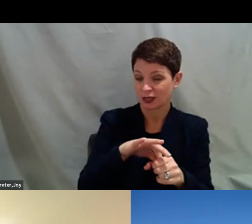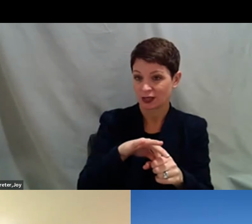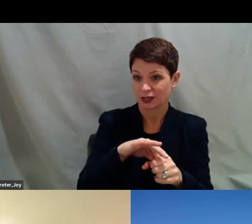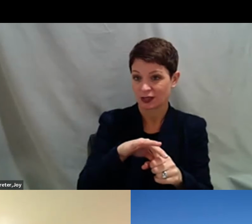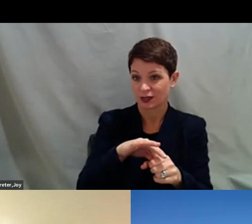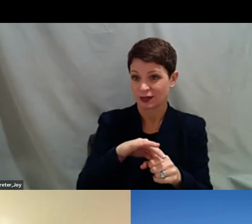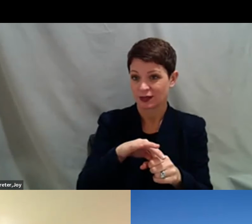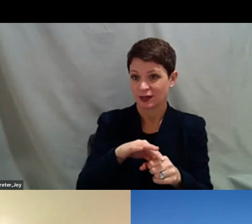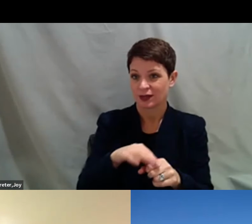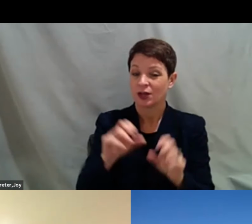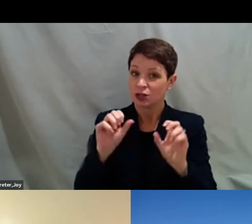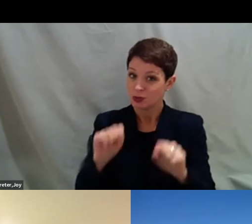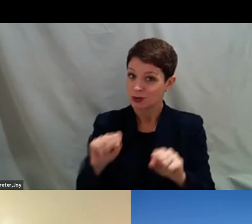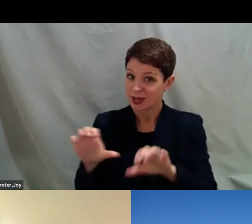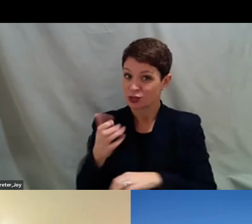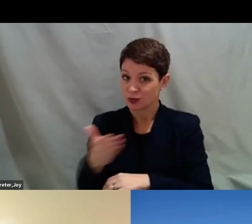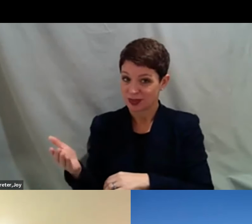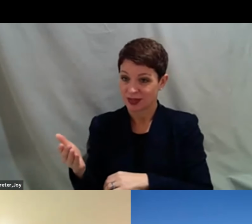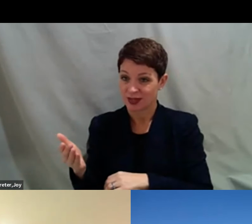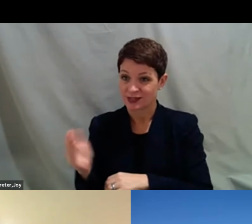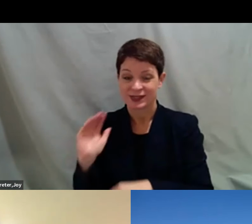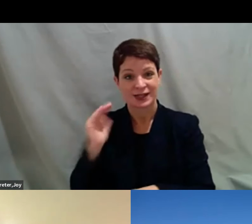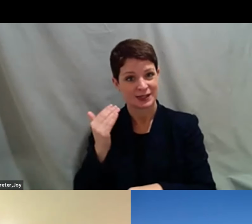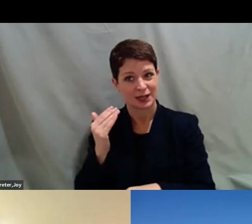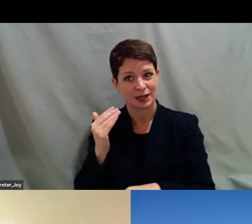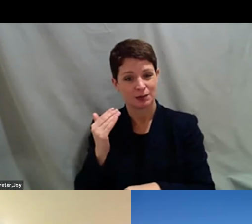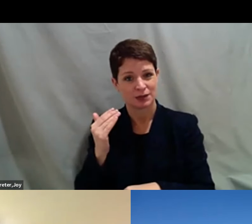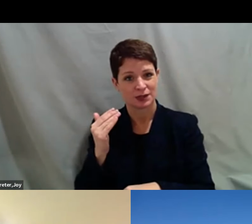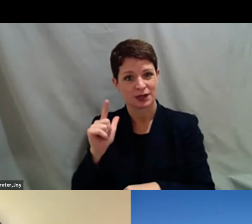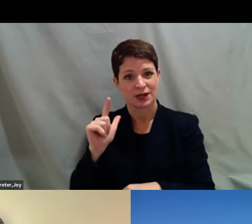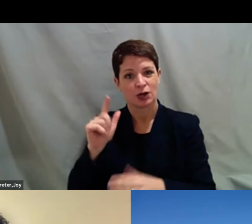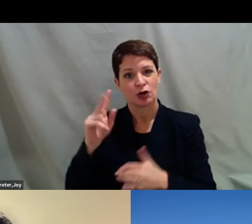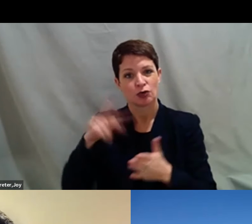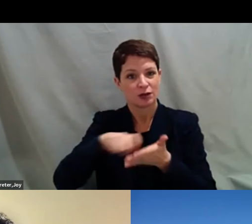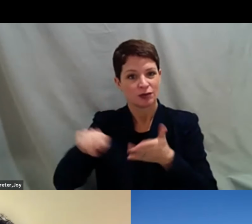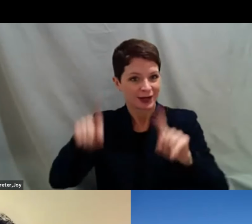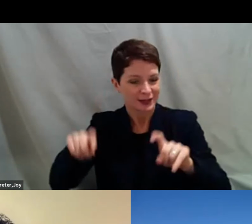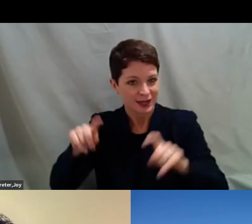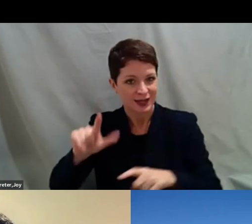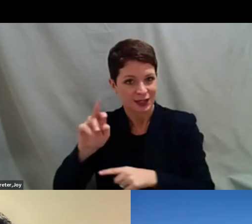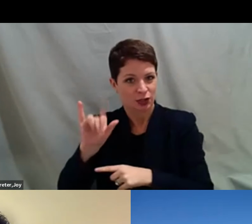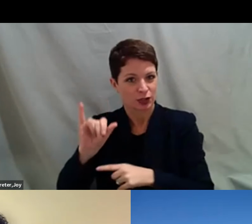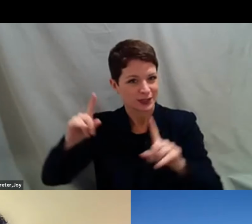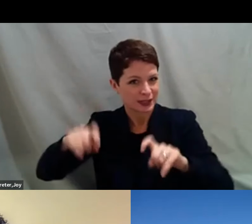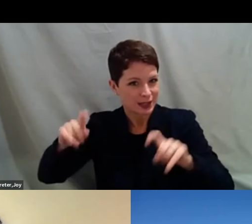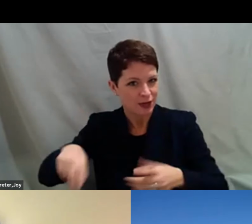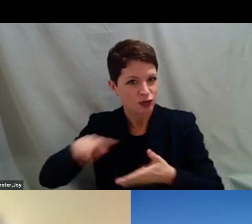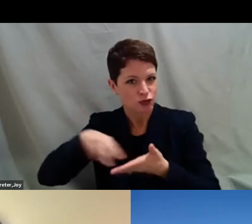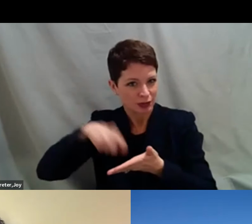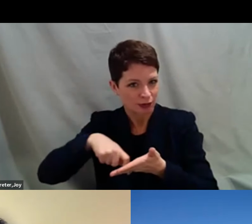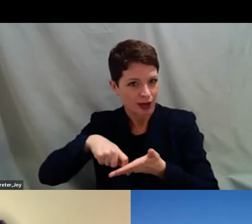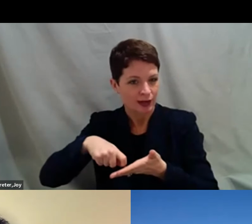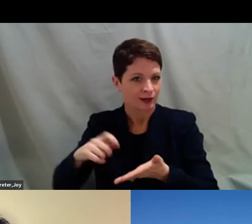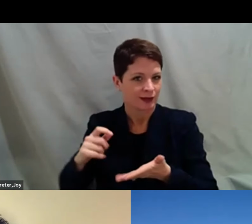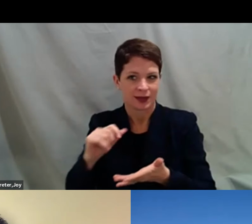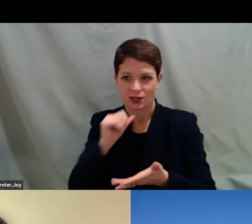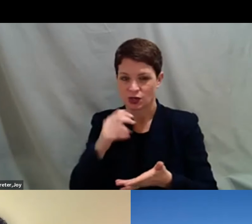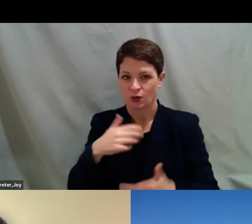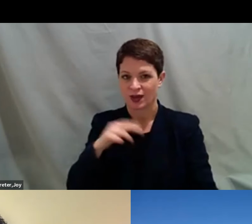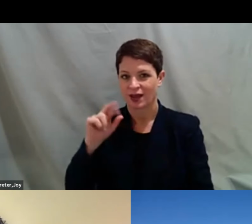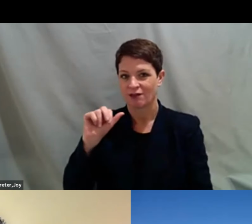can do things that seem like literacy tests that don't have race